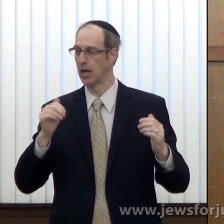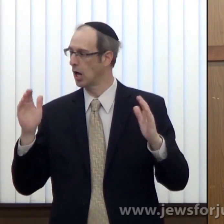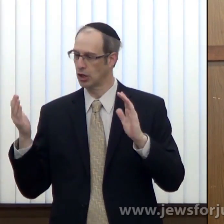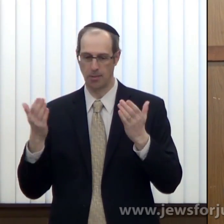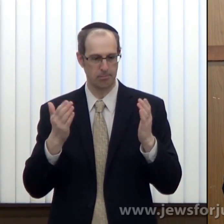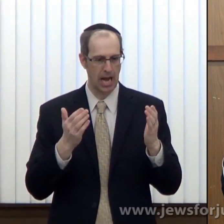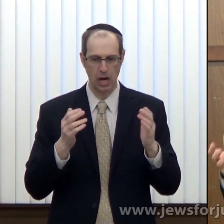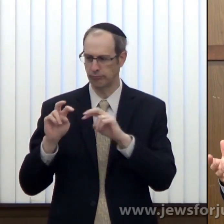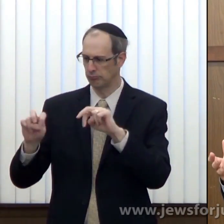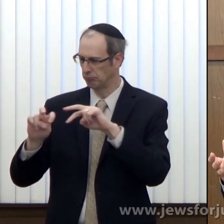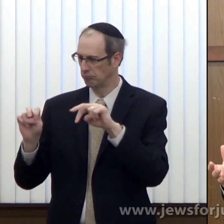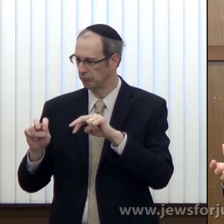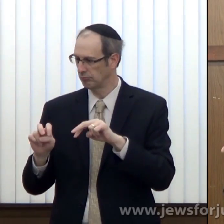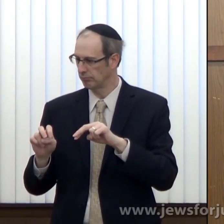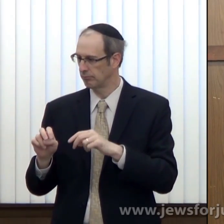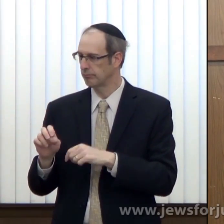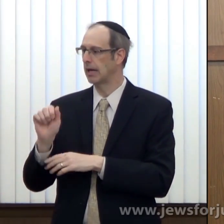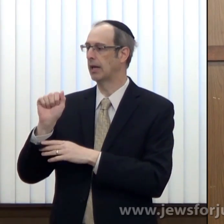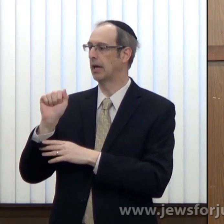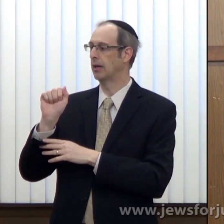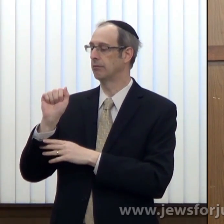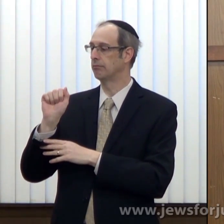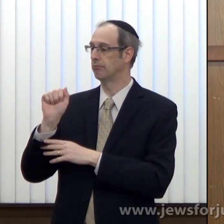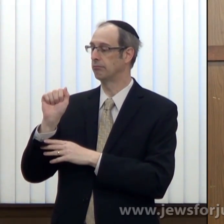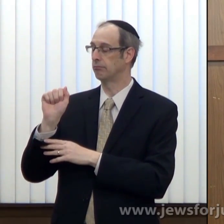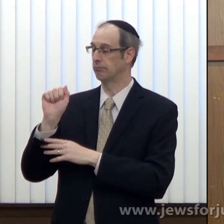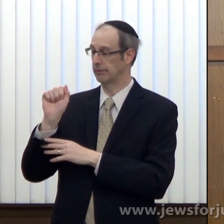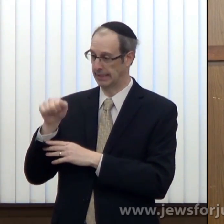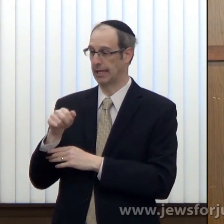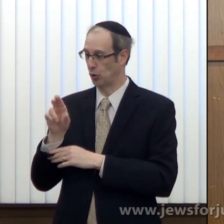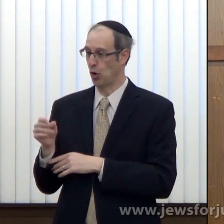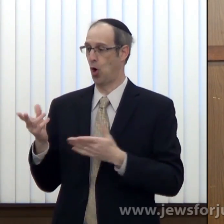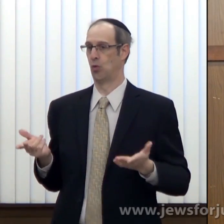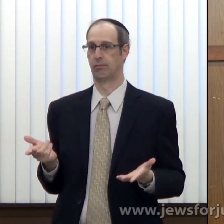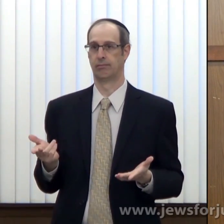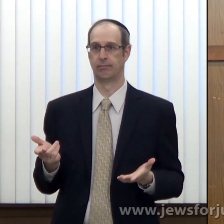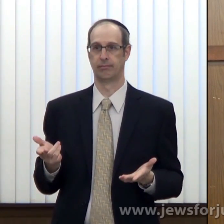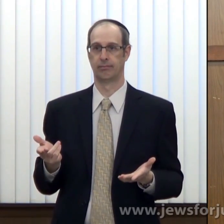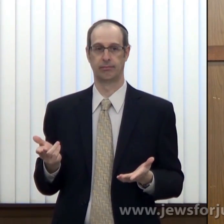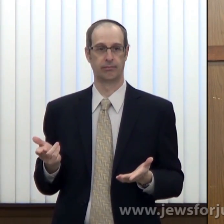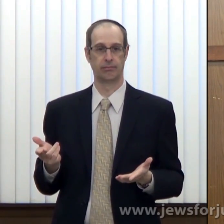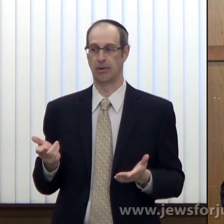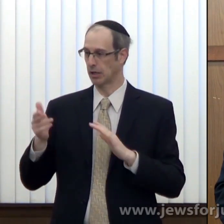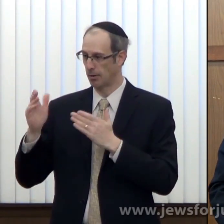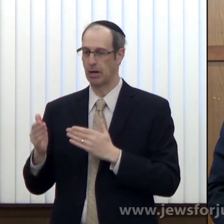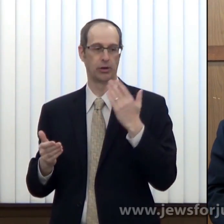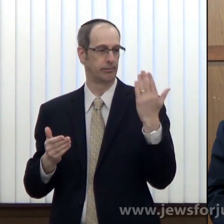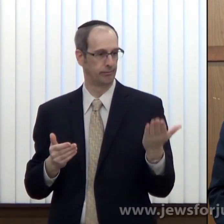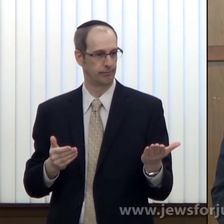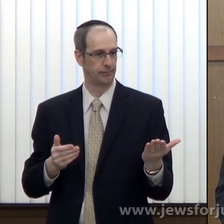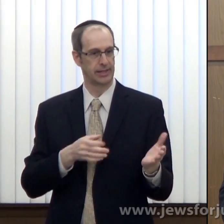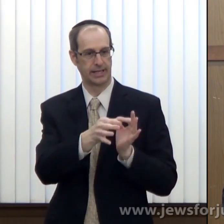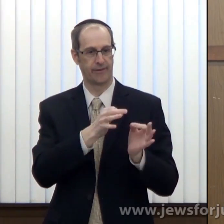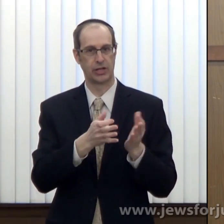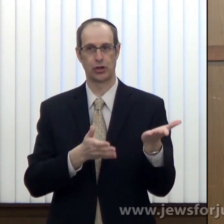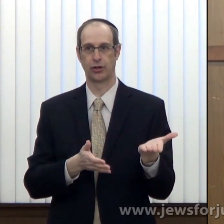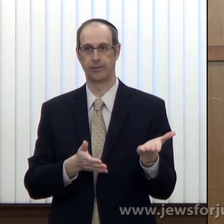anyone, whether they are or they aren't. That's the job for tonight. That's our assignment for tonight.